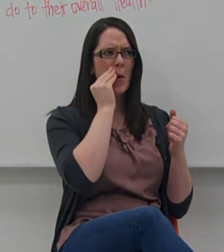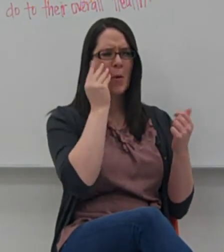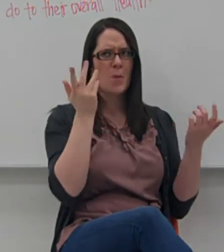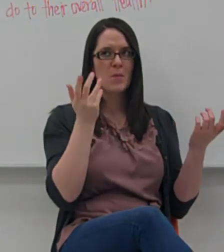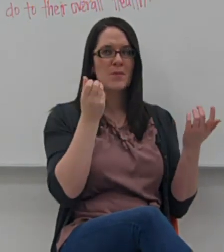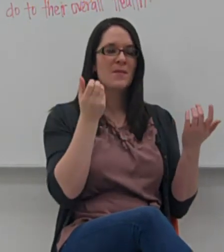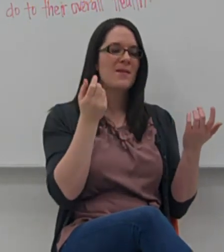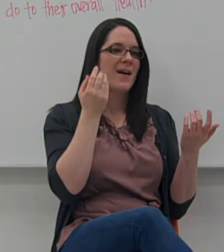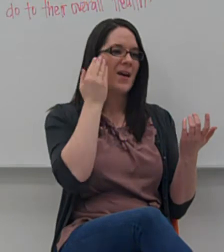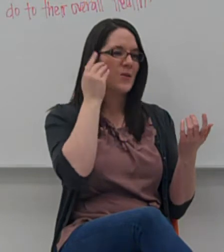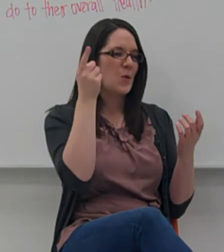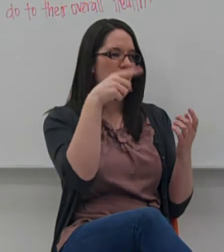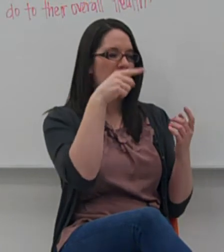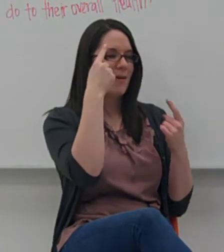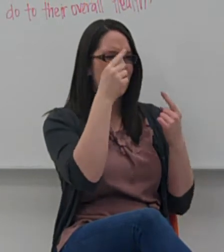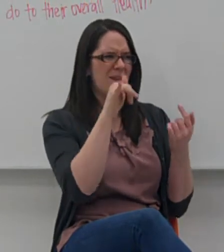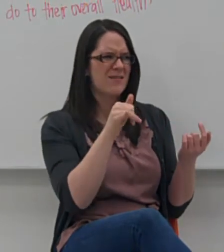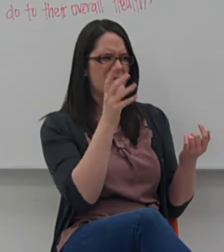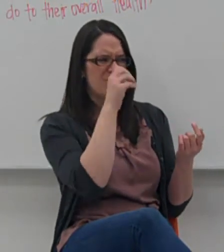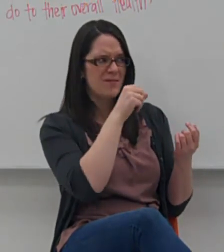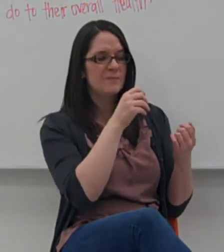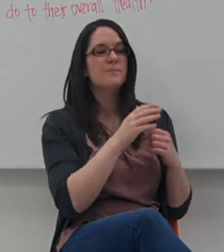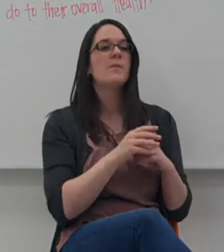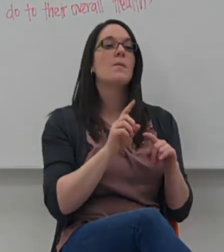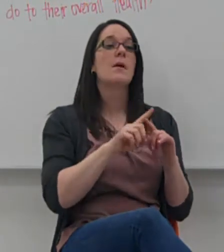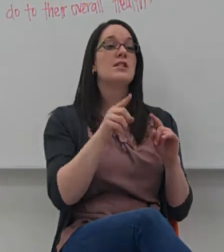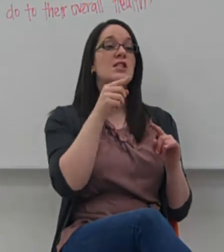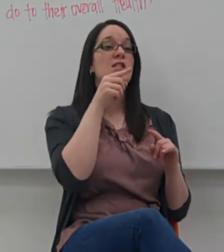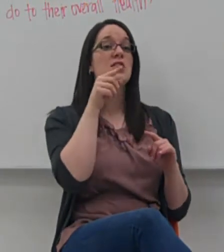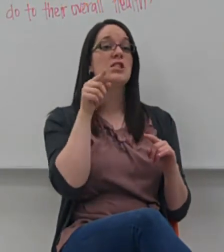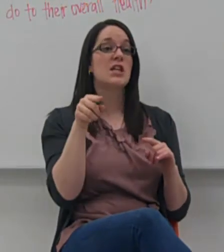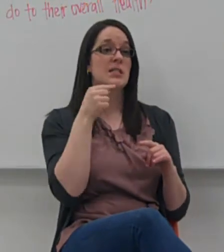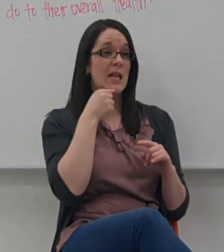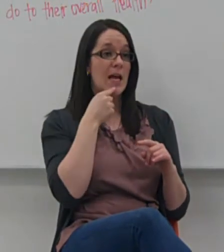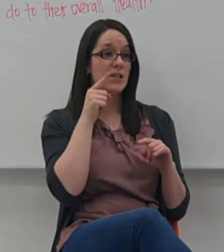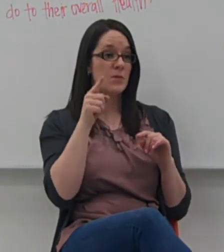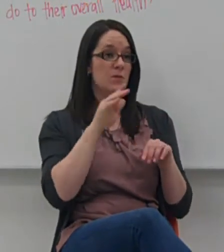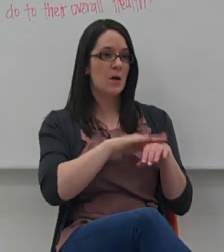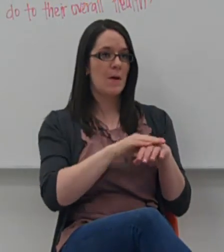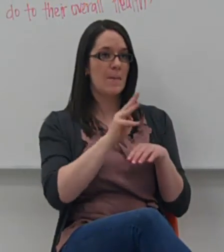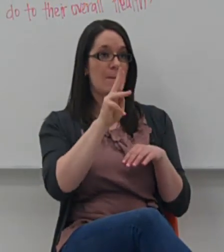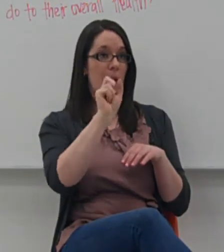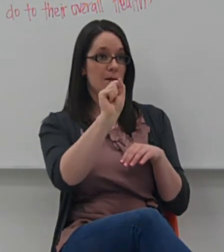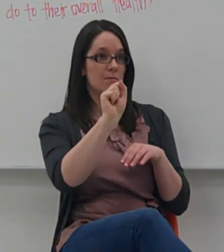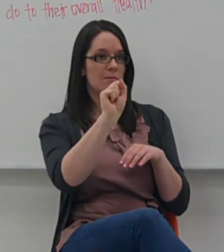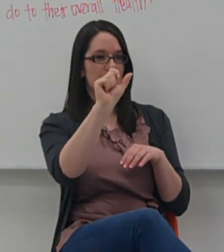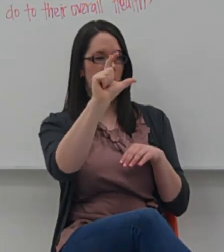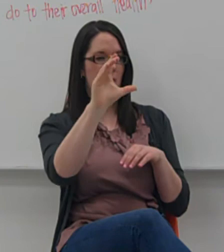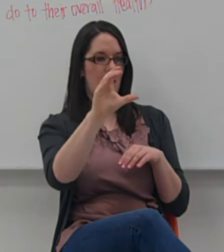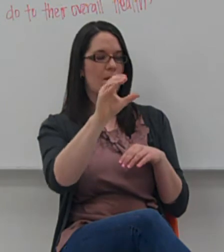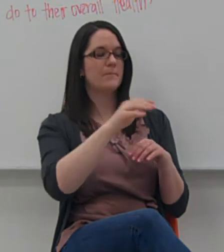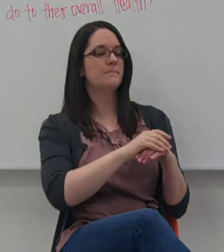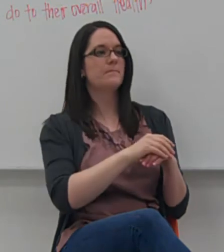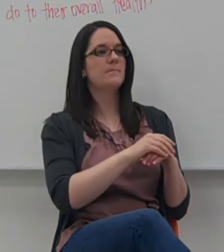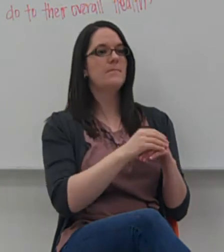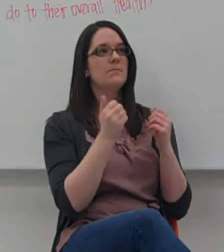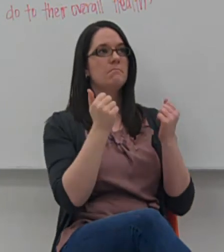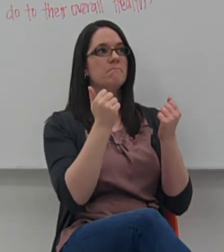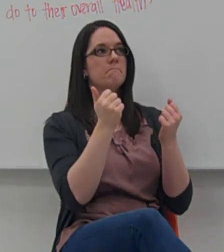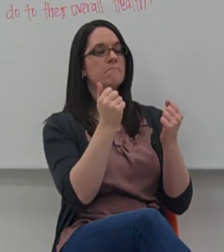she said that she was on a bus in Salt Lake, and that she was back on her way to the homeless shelter,